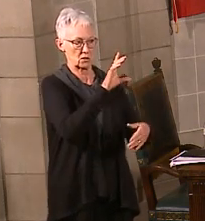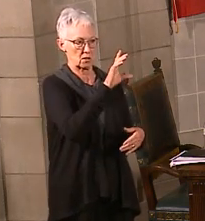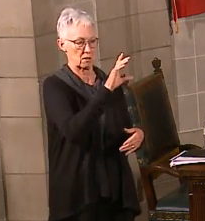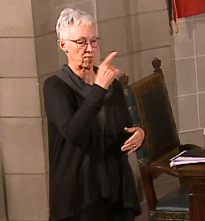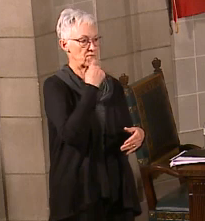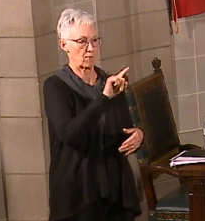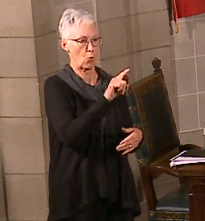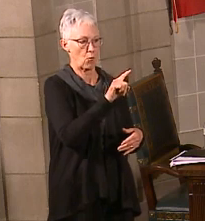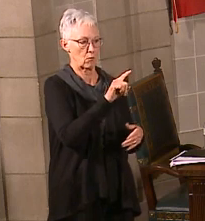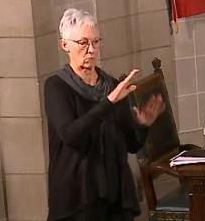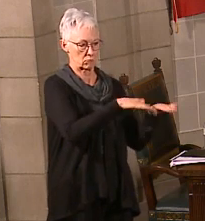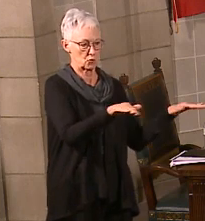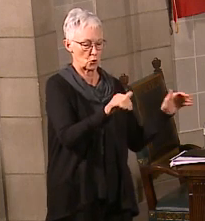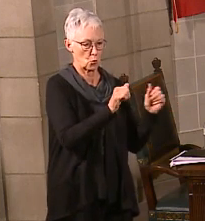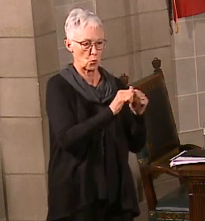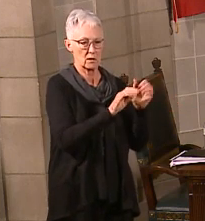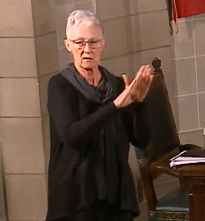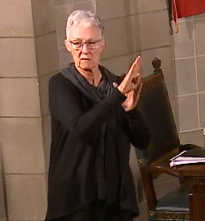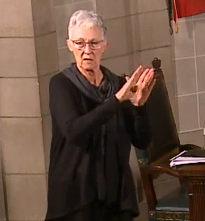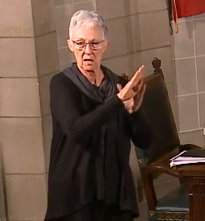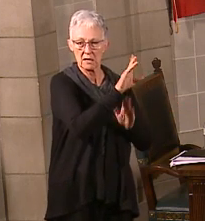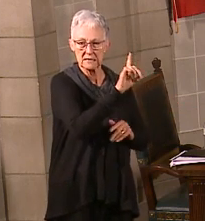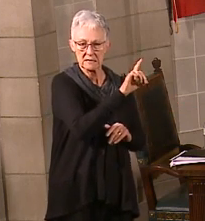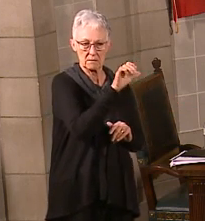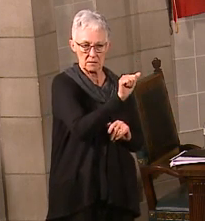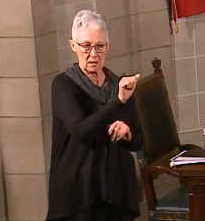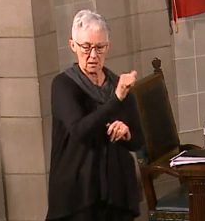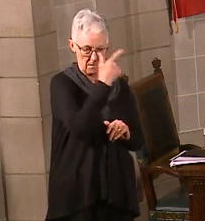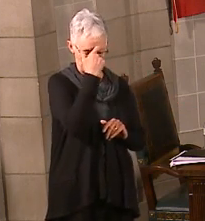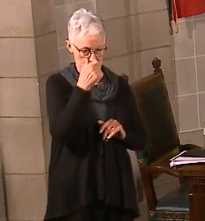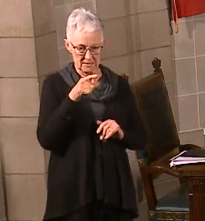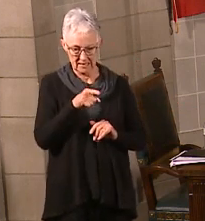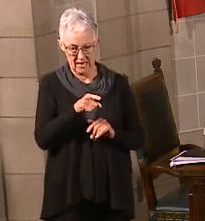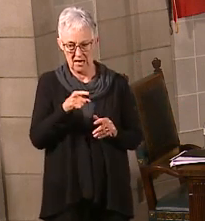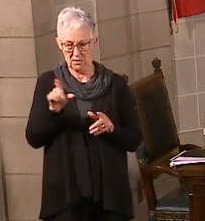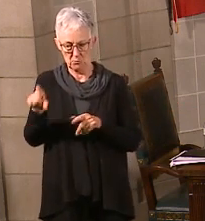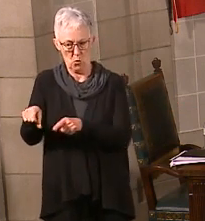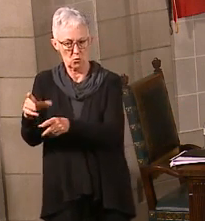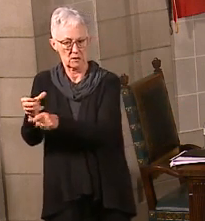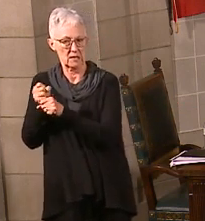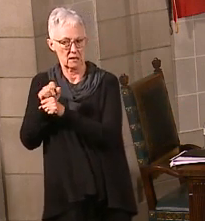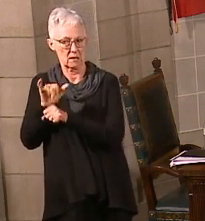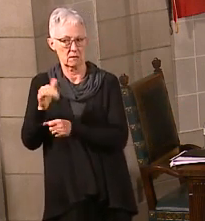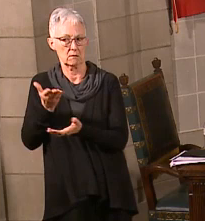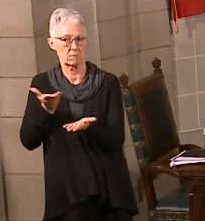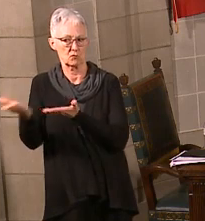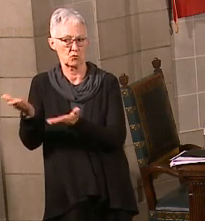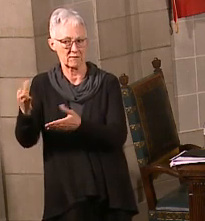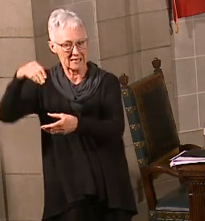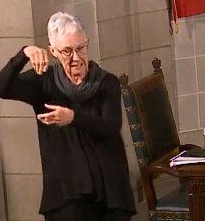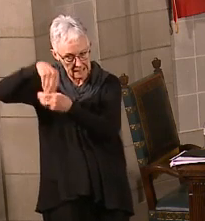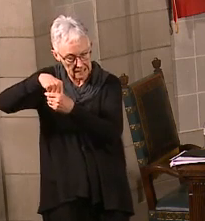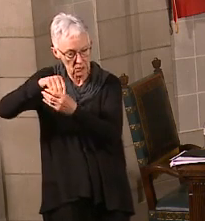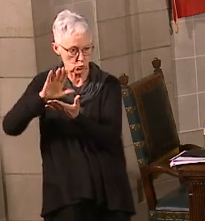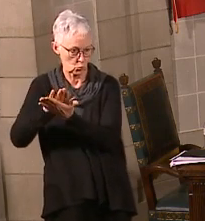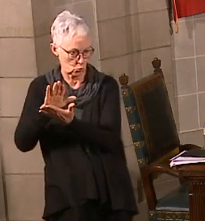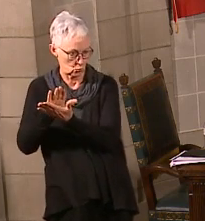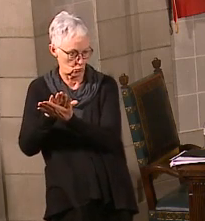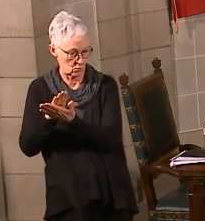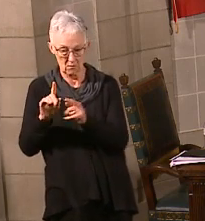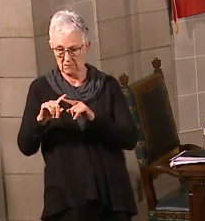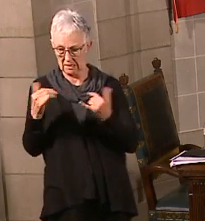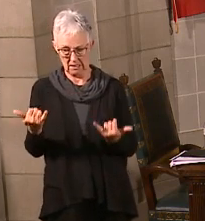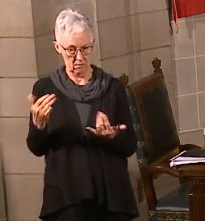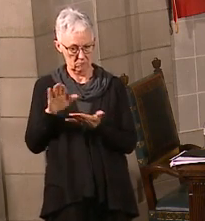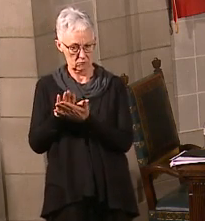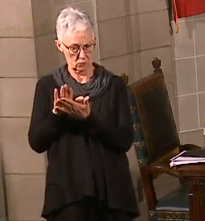typically it's expected that the young people are getting that service already in the schools. But with schools operating without students right